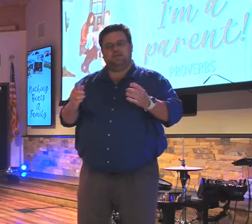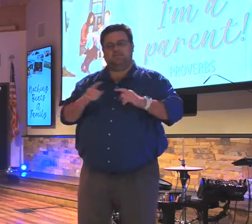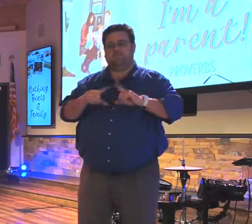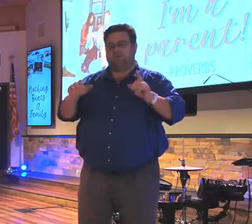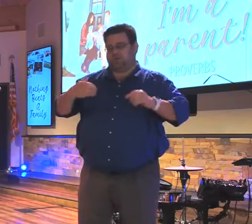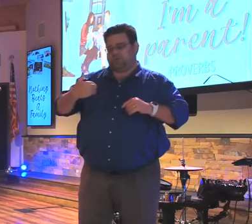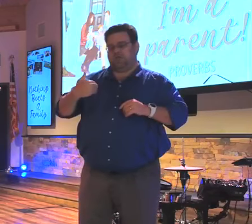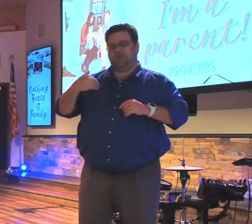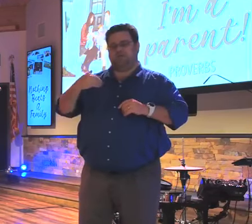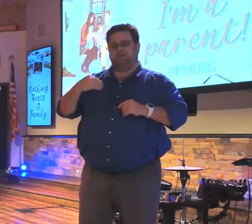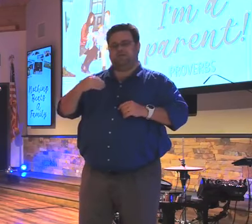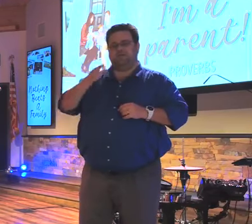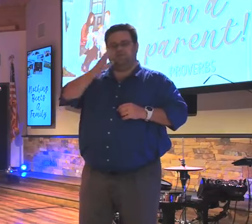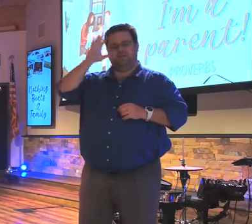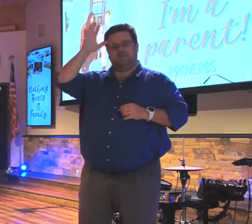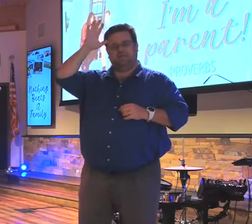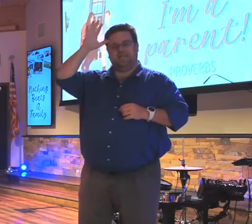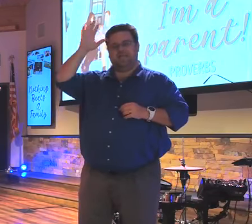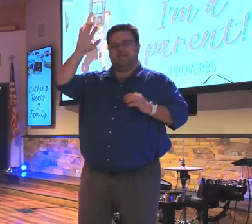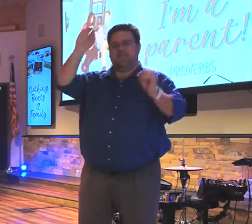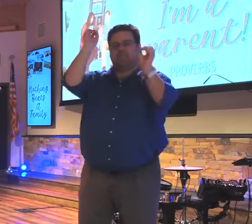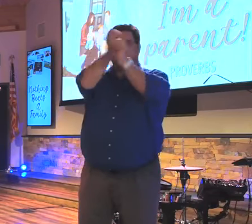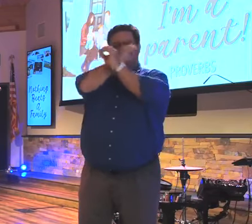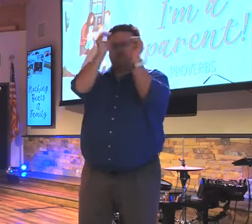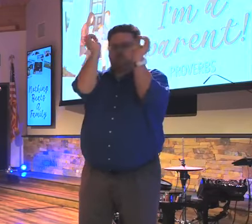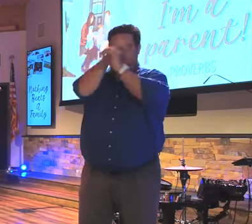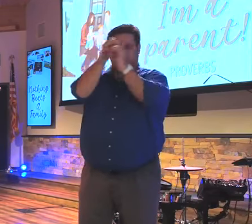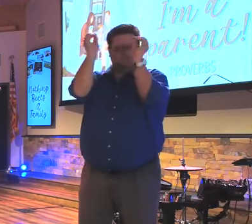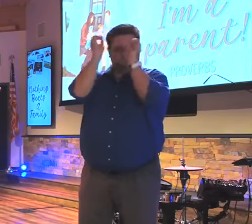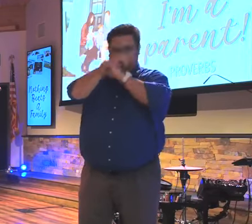young parents have no clue what's ahead of them.